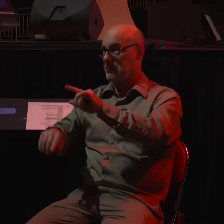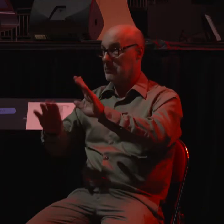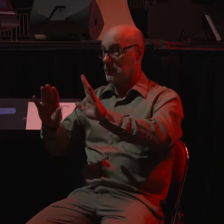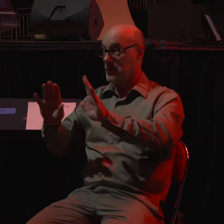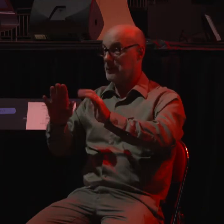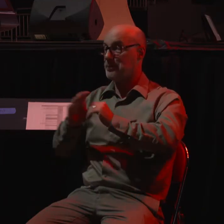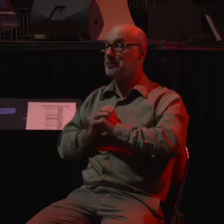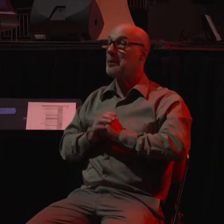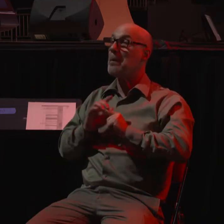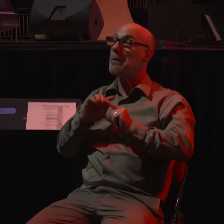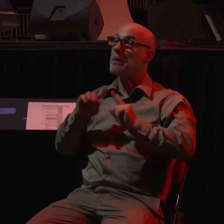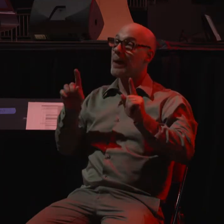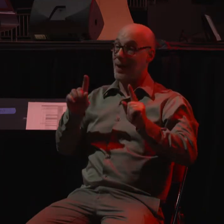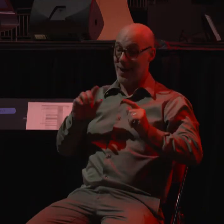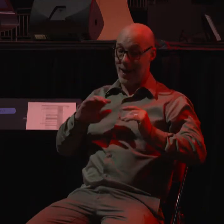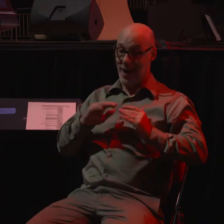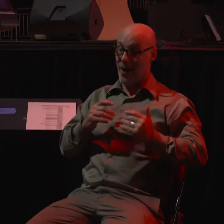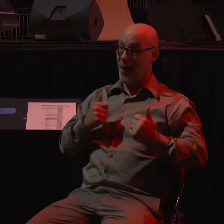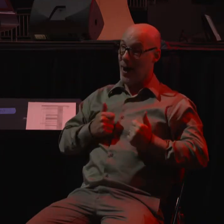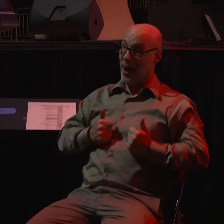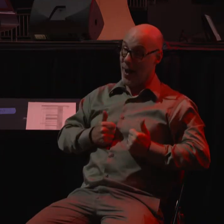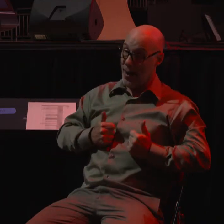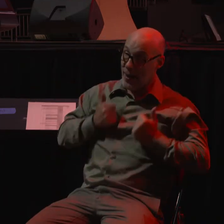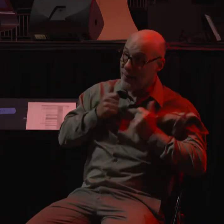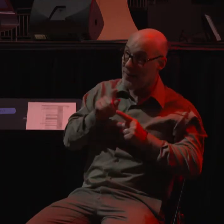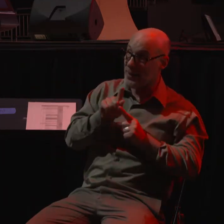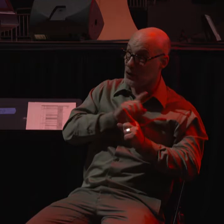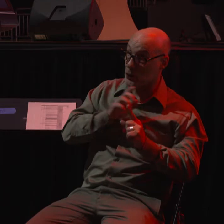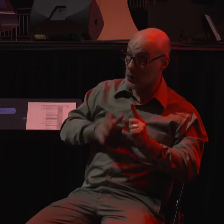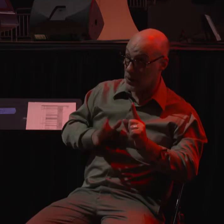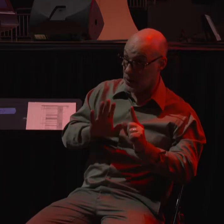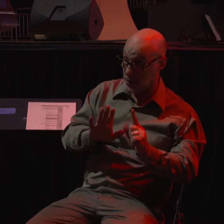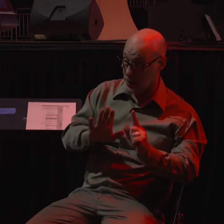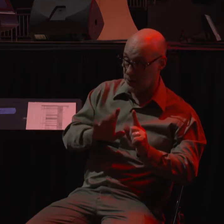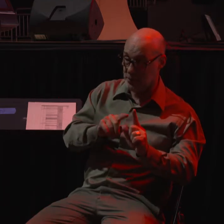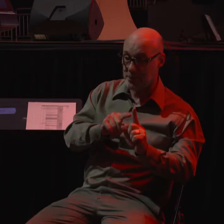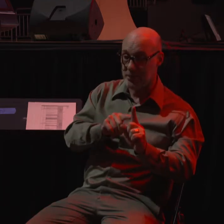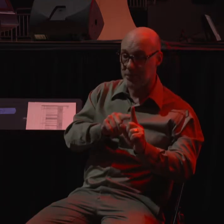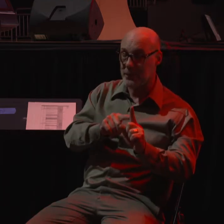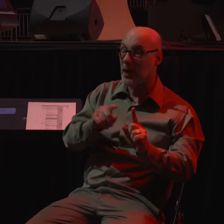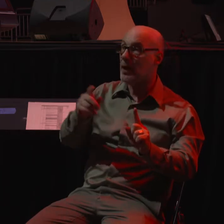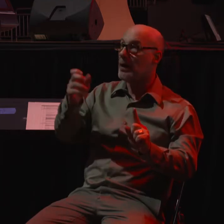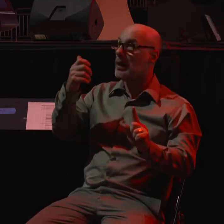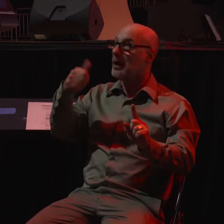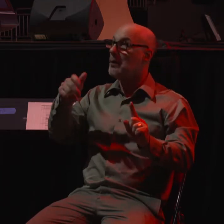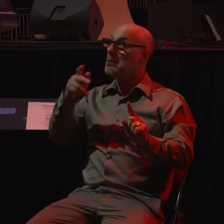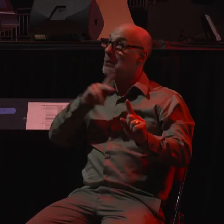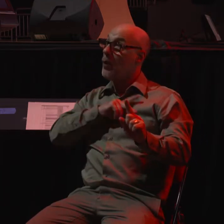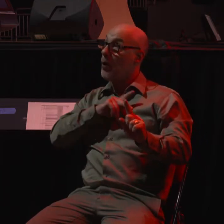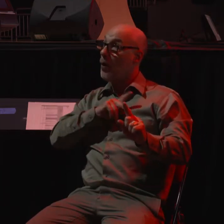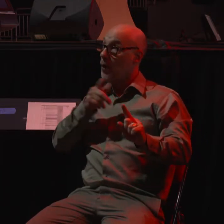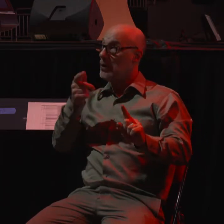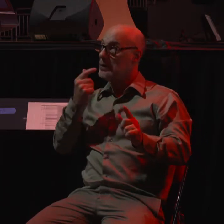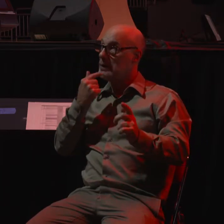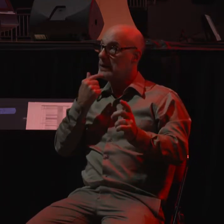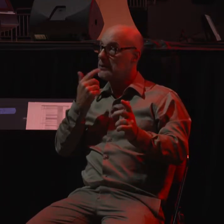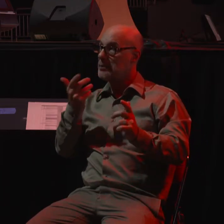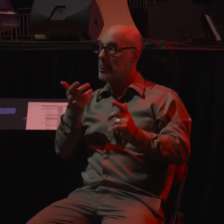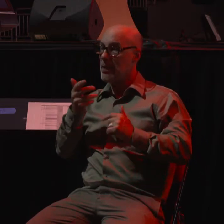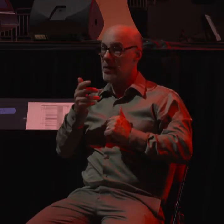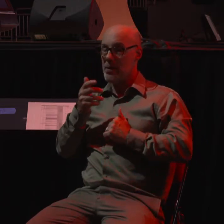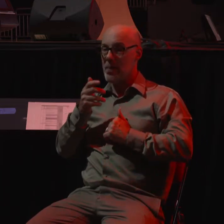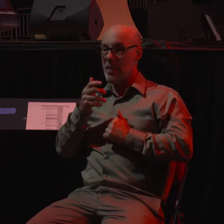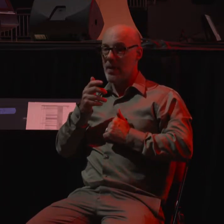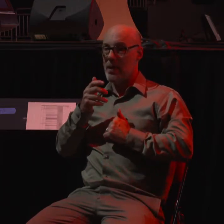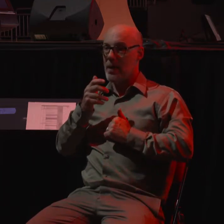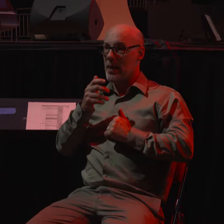But as we live out our faith, one of the, in the writings of Paul, his reference to identify